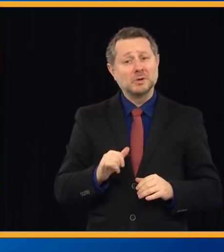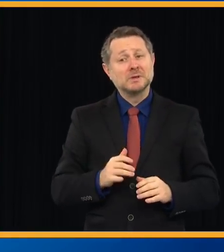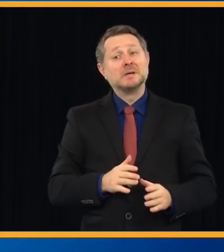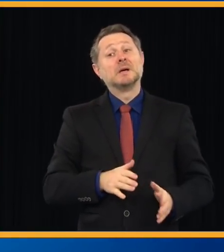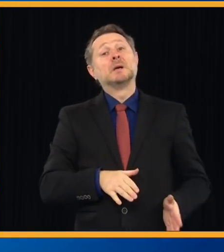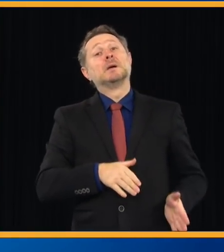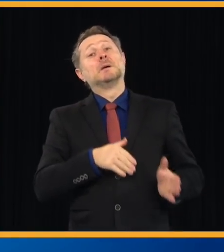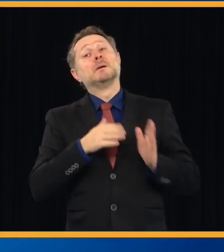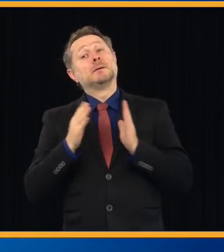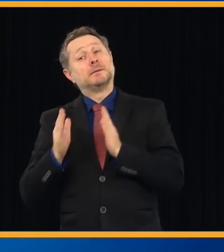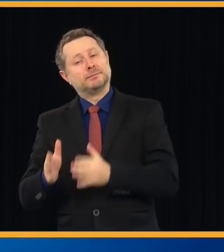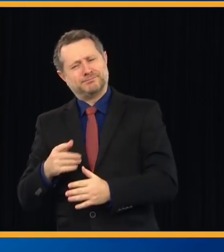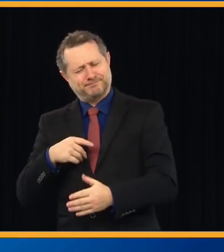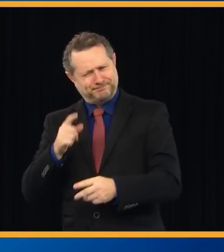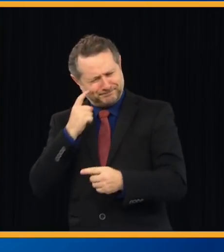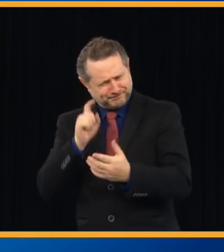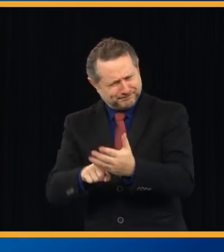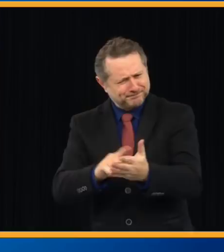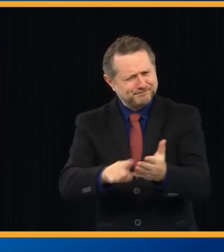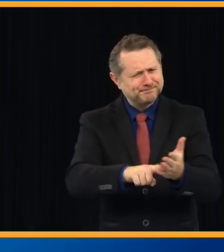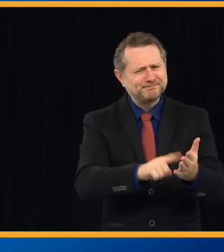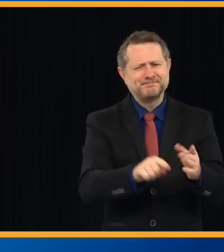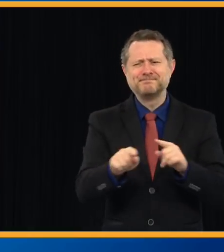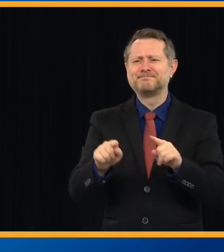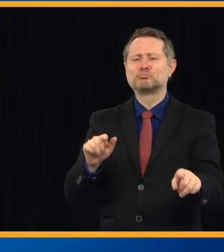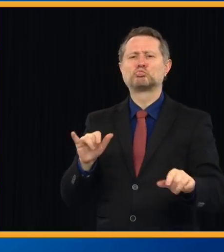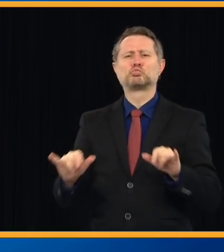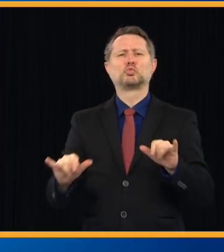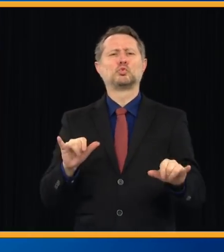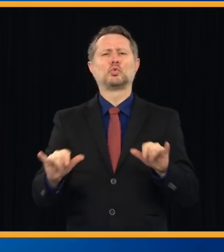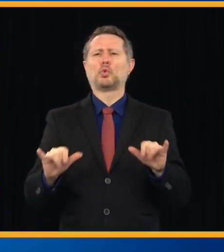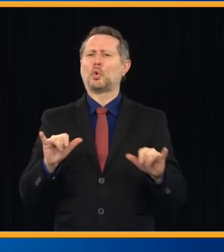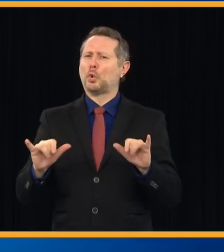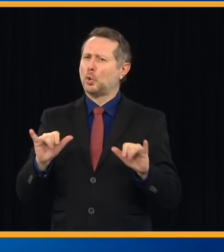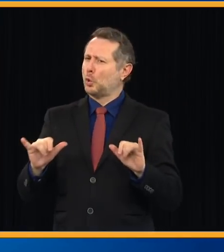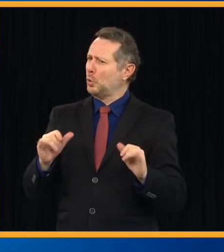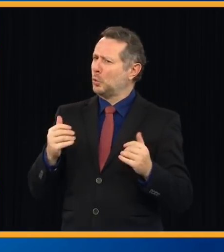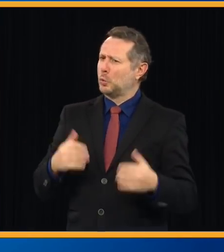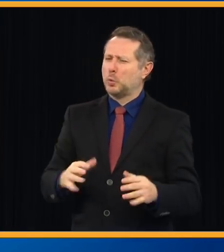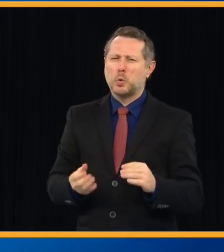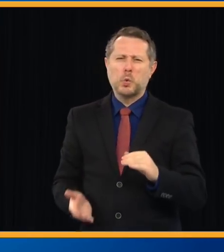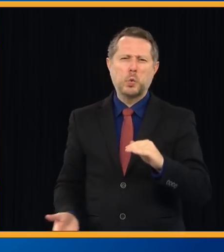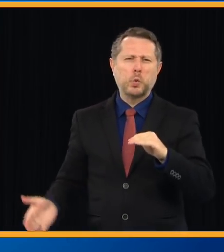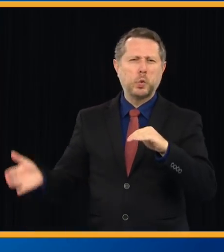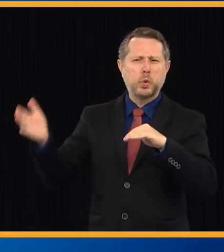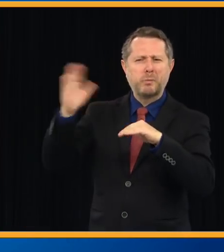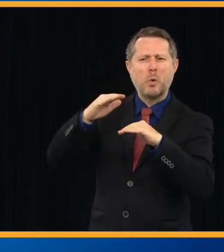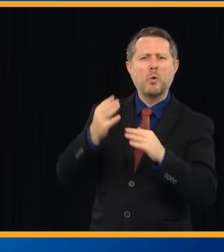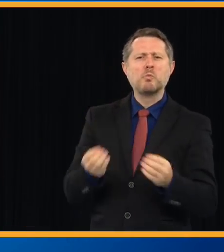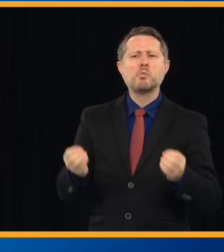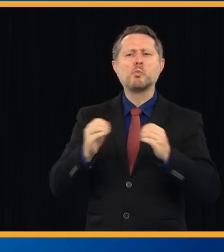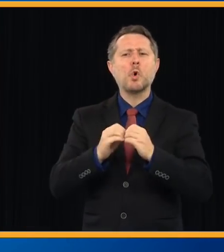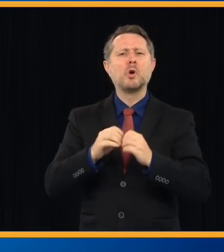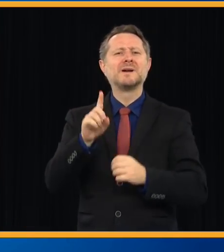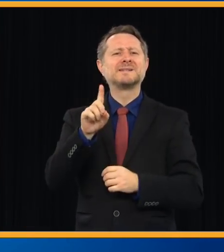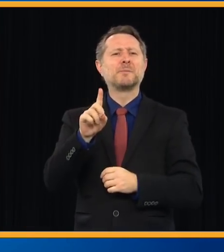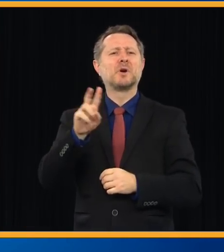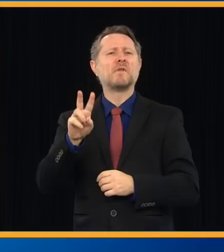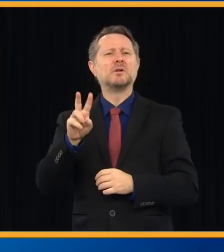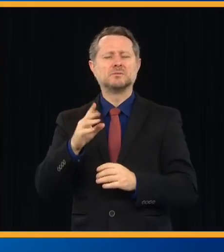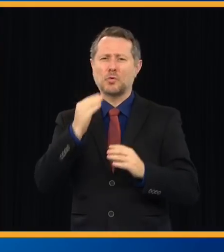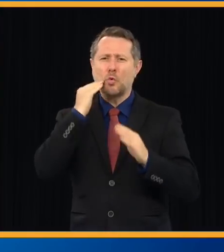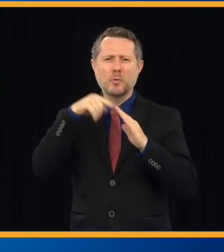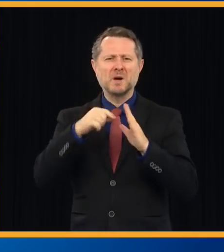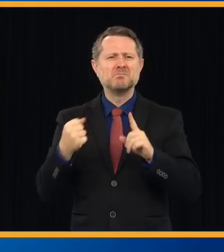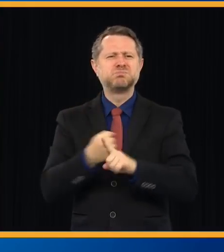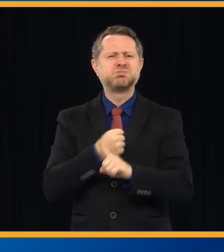see, in line with what we're talking about, a dramatic increase in the incidence of domestic violence.